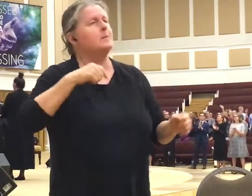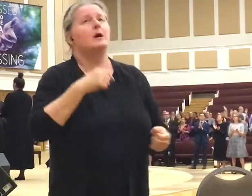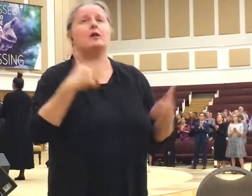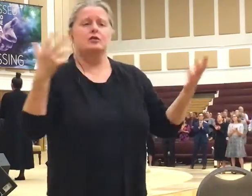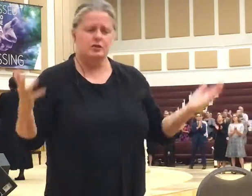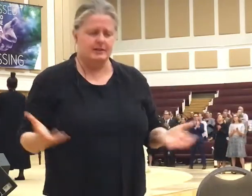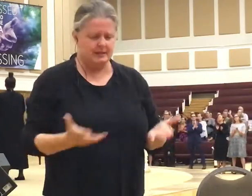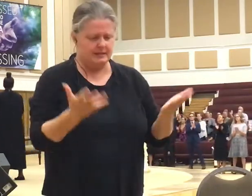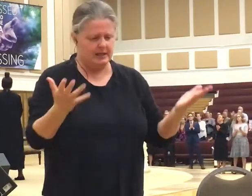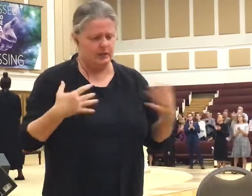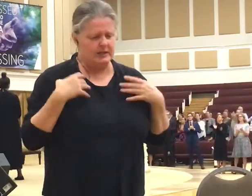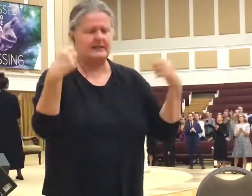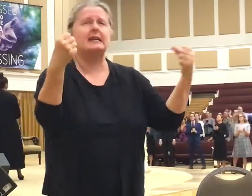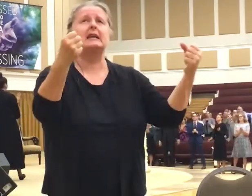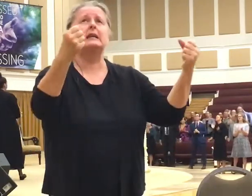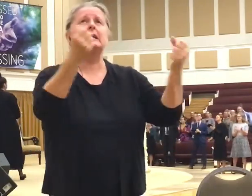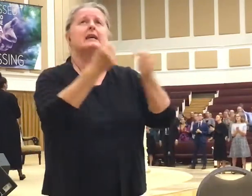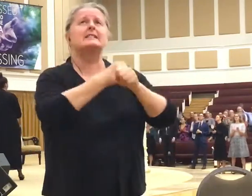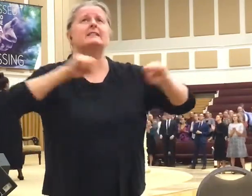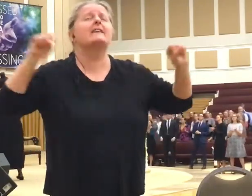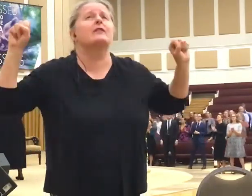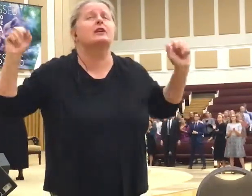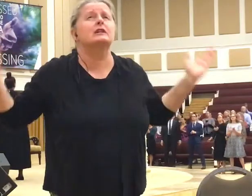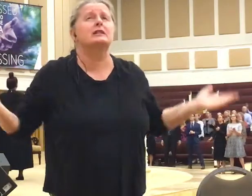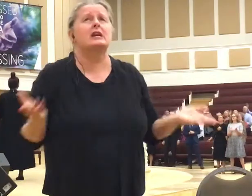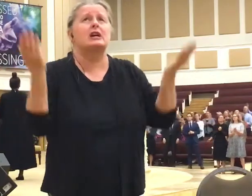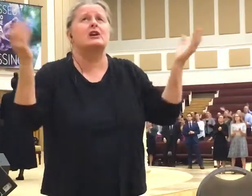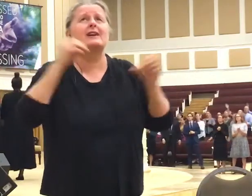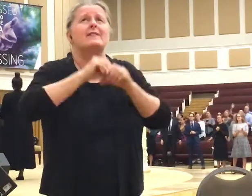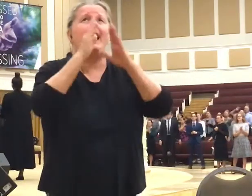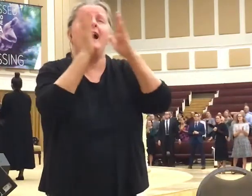house today. There's deliverance in this house today.